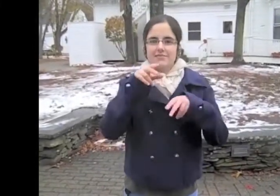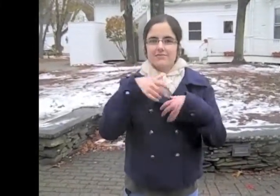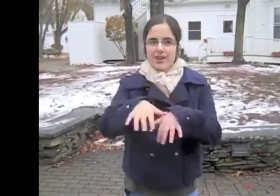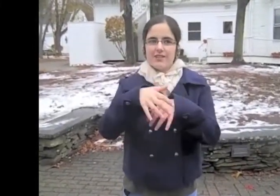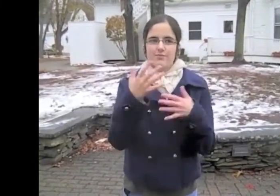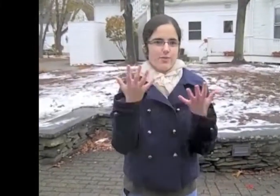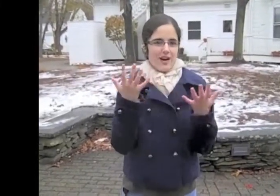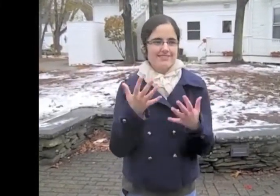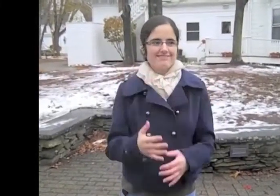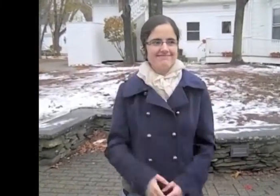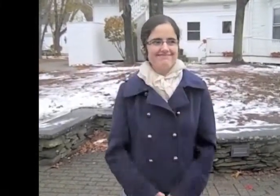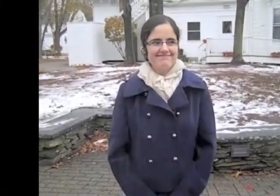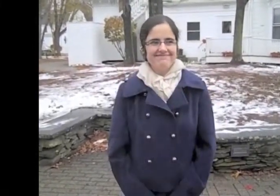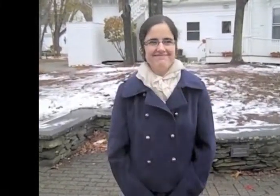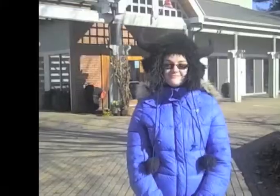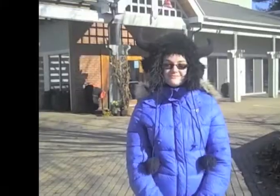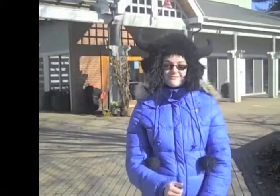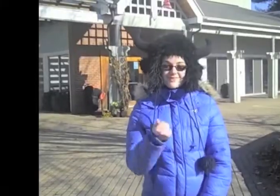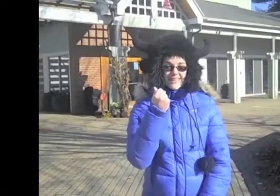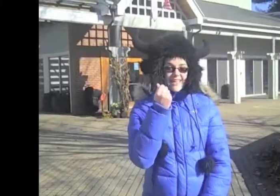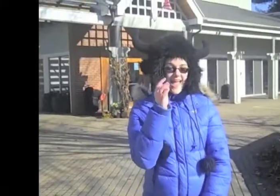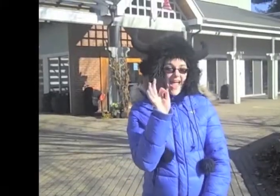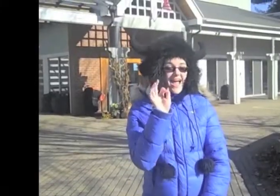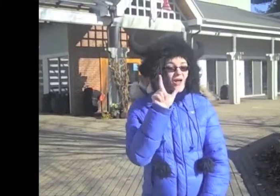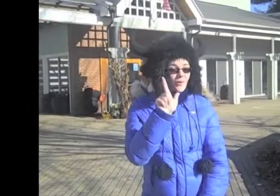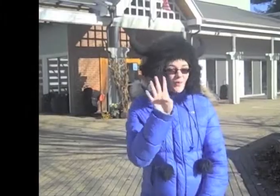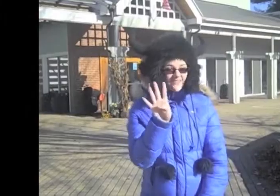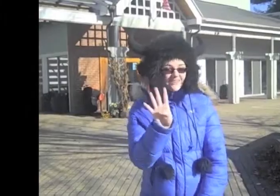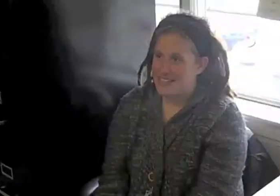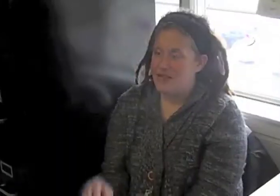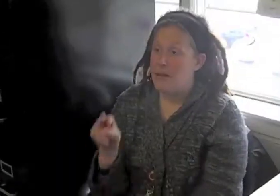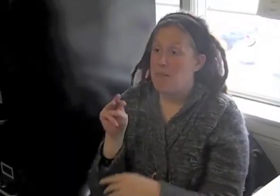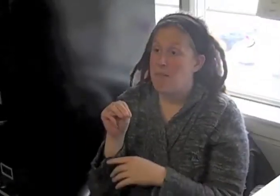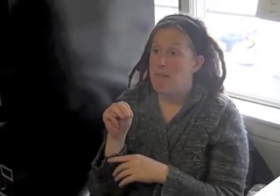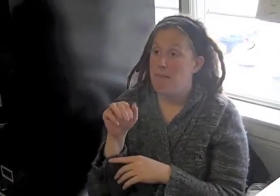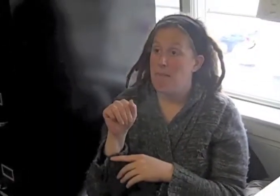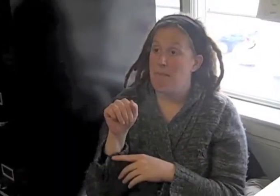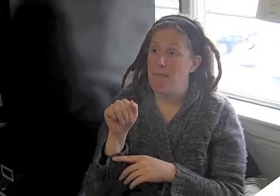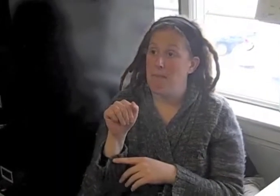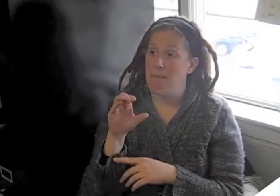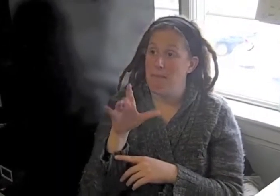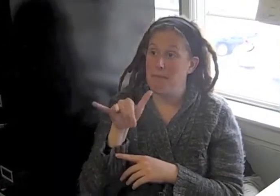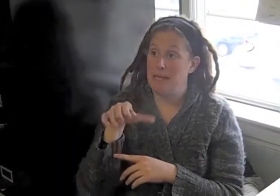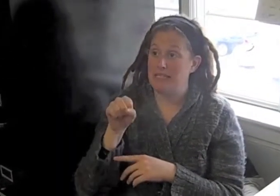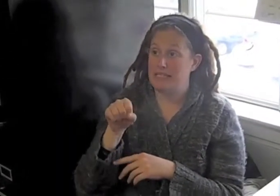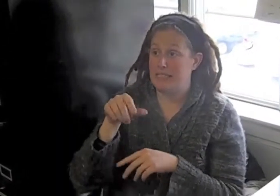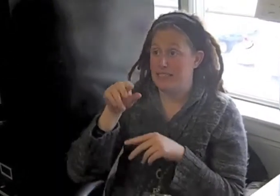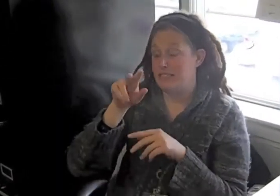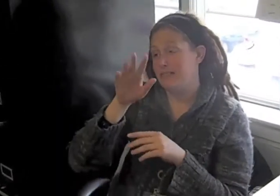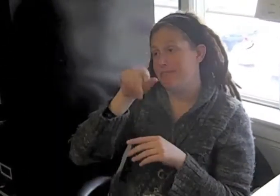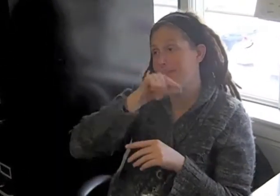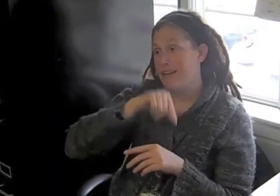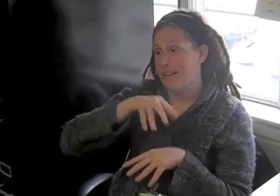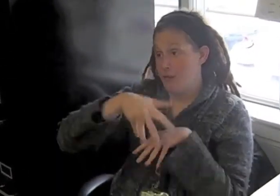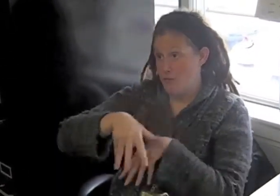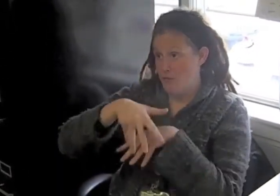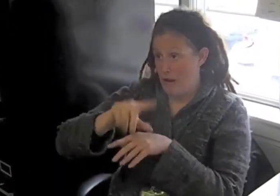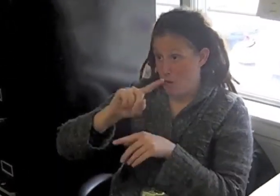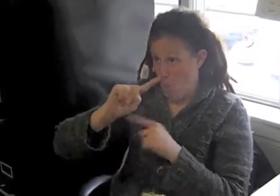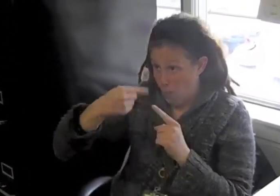What was the year of the first Macy's Parade? 1924 is the answer. Well, the Macy's Thanksgiving